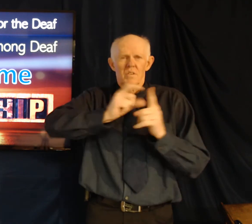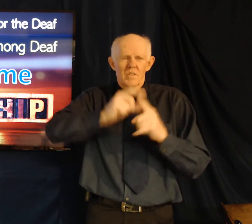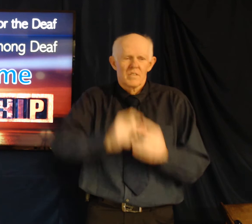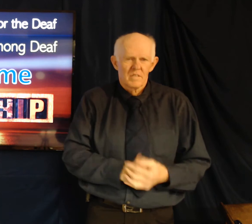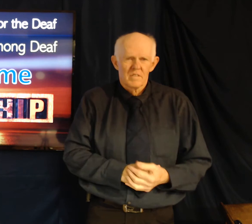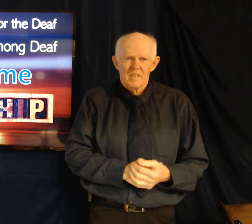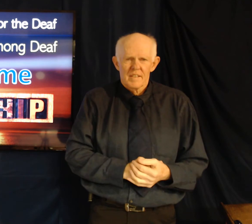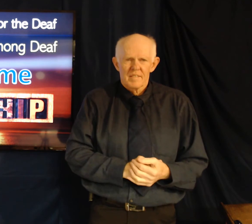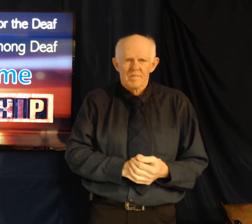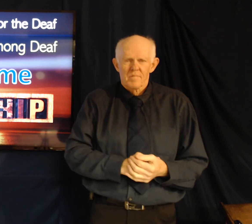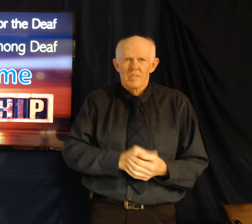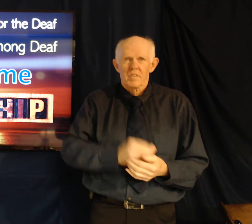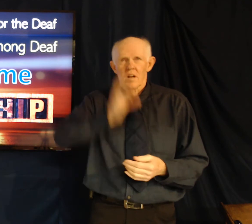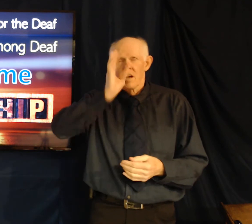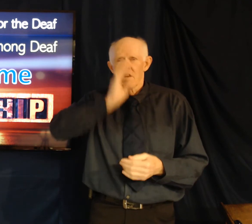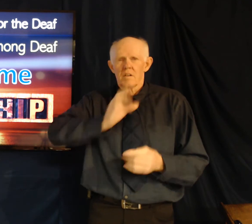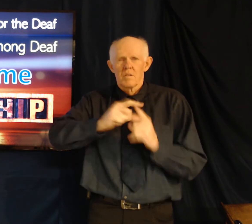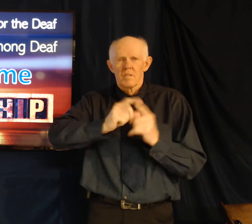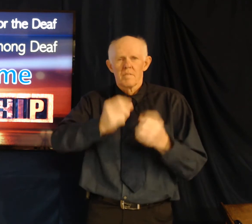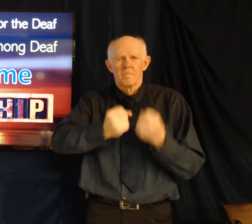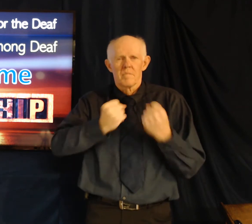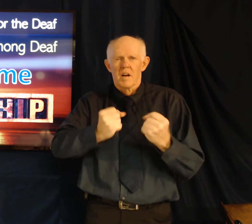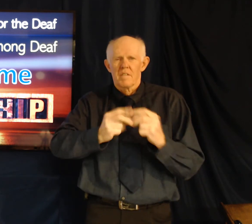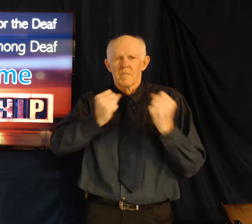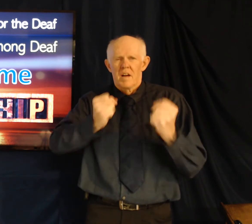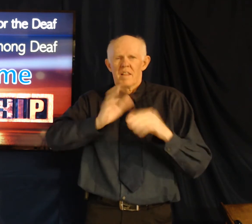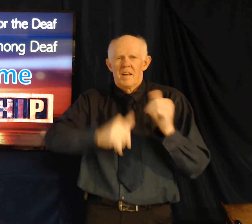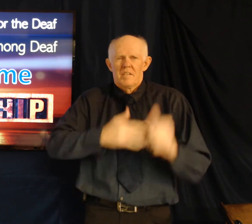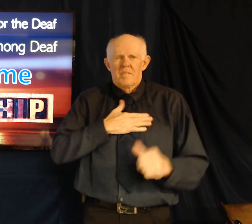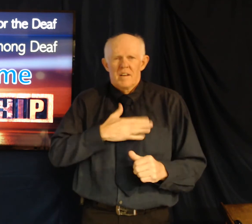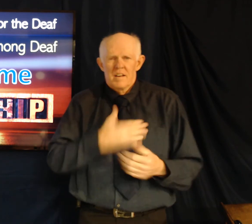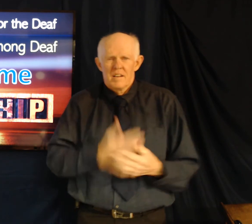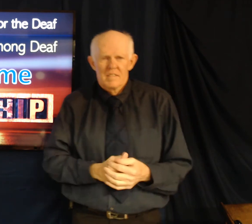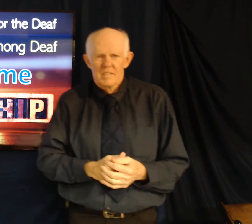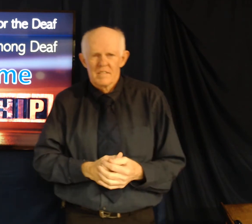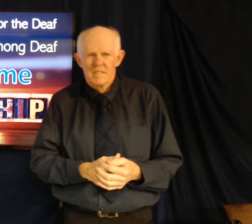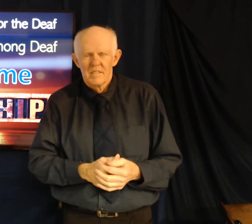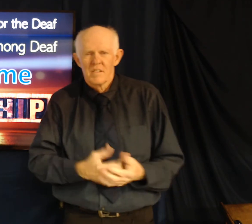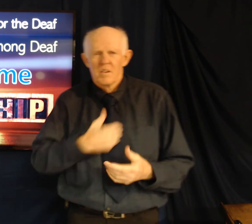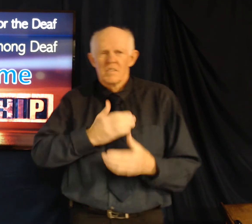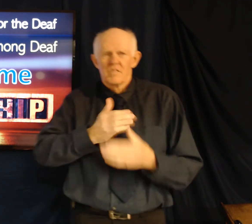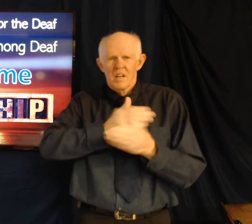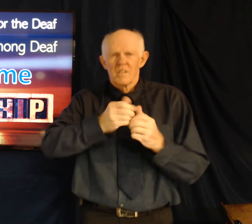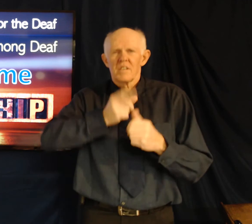We help each other learn God's word. God's word is strong and powerful than my word.